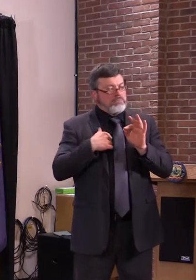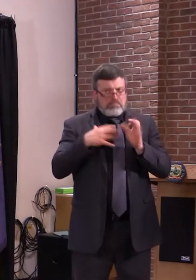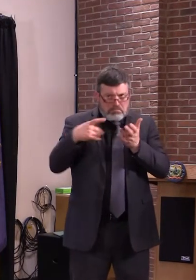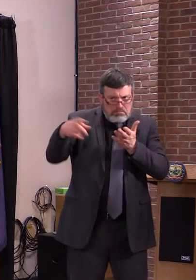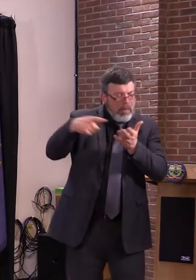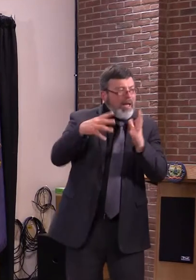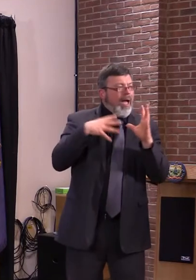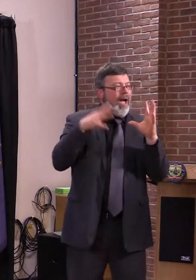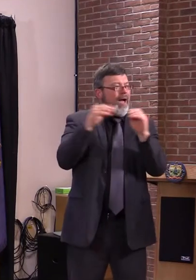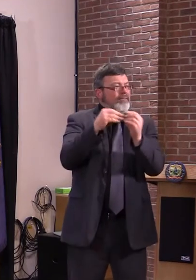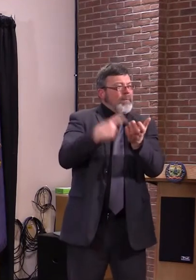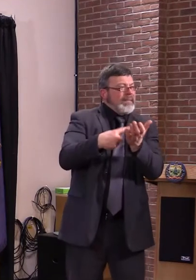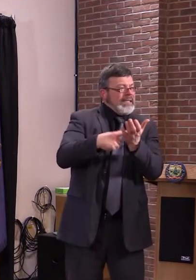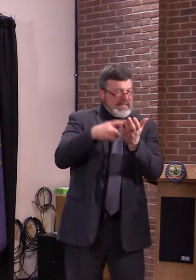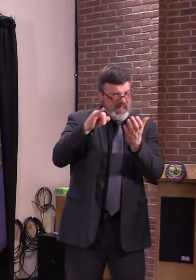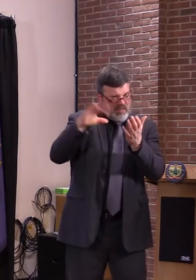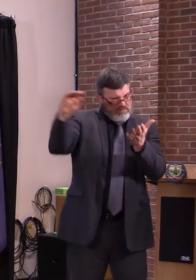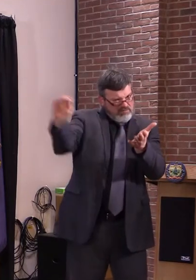in the BAA.